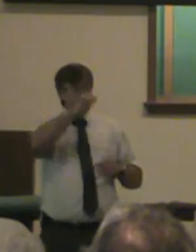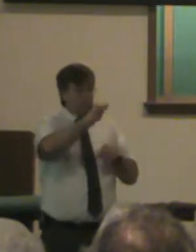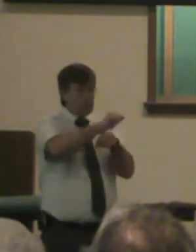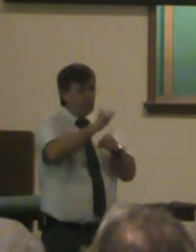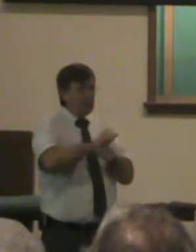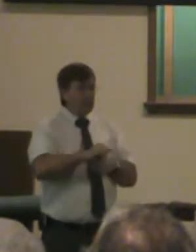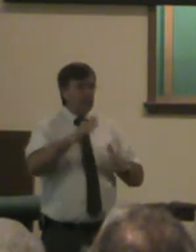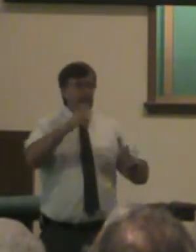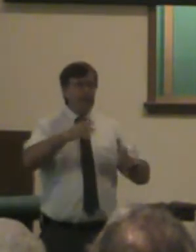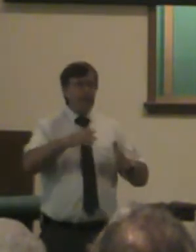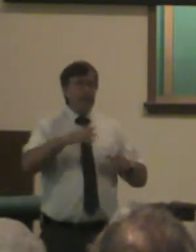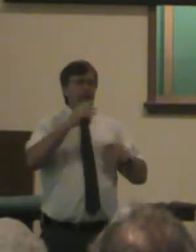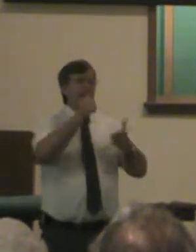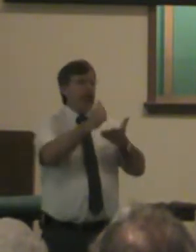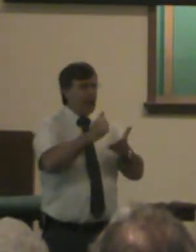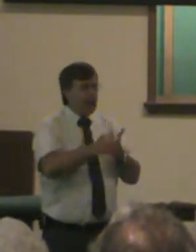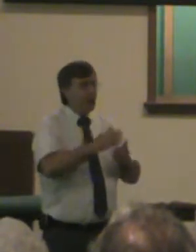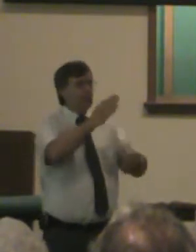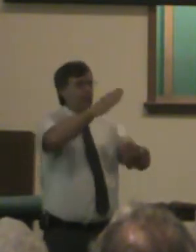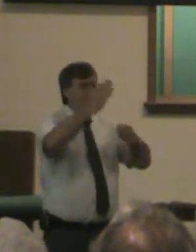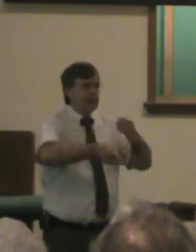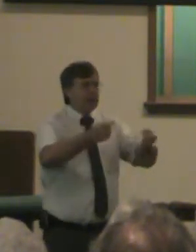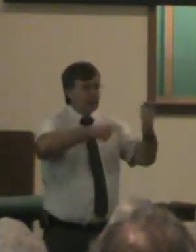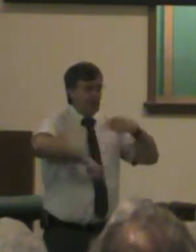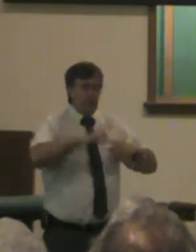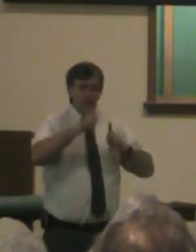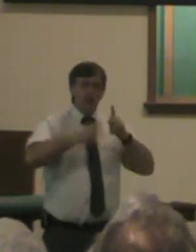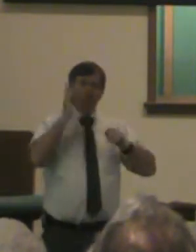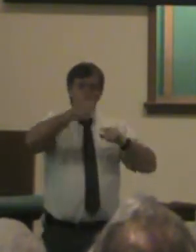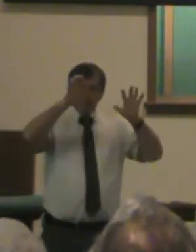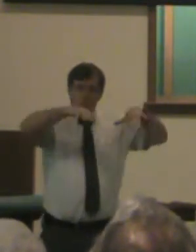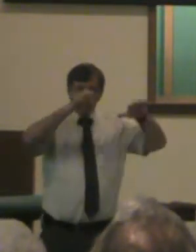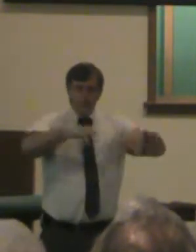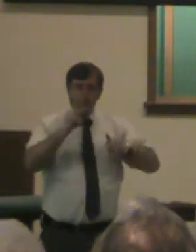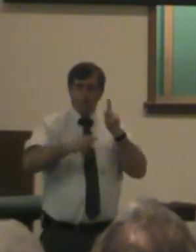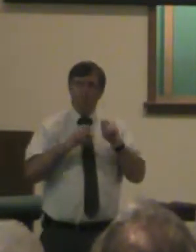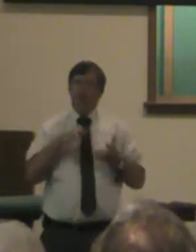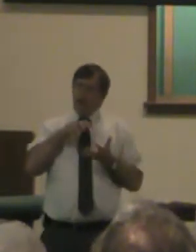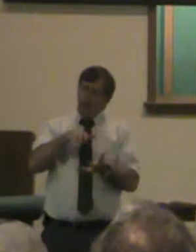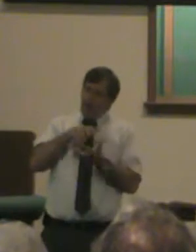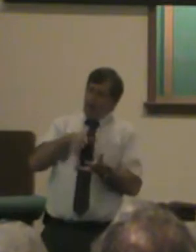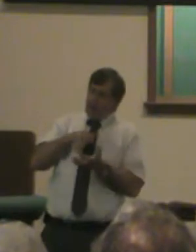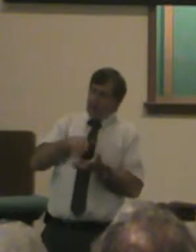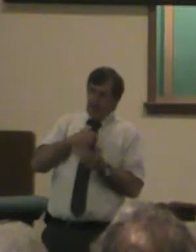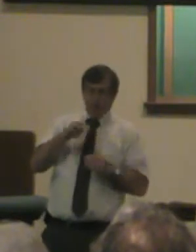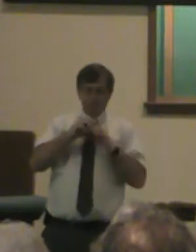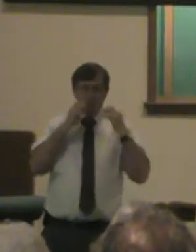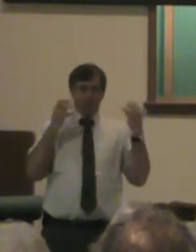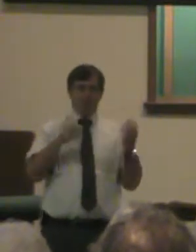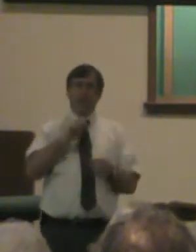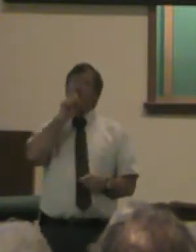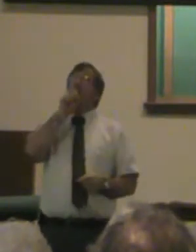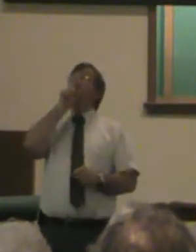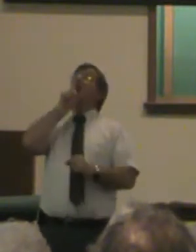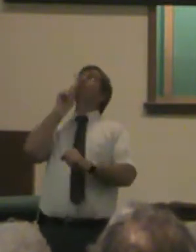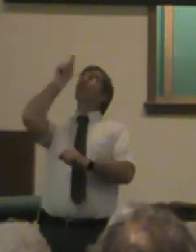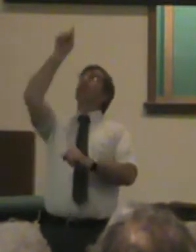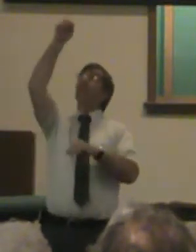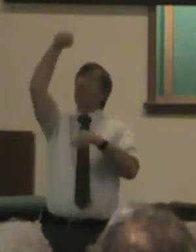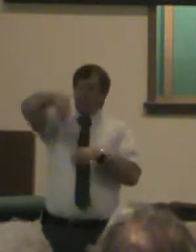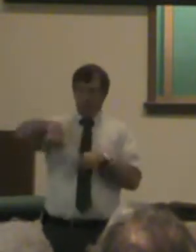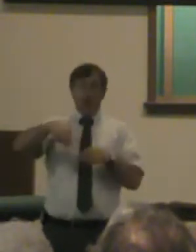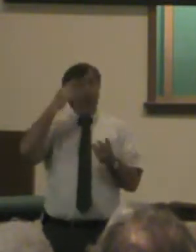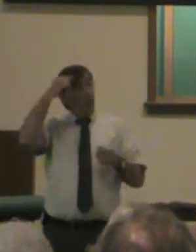the Lord. The end is coming, it's gone away. And everybody's laughing, it's a joke. They stand around, they're talking. They someone spits in the air.